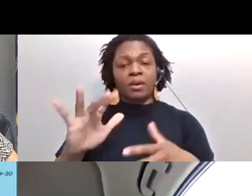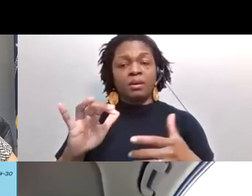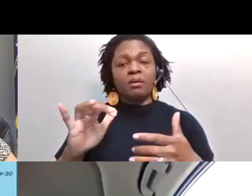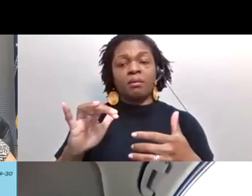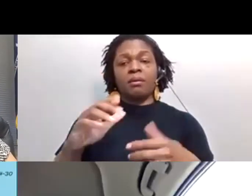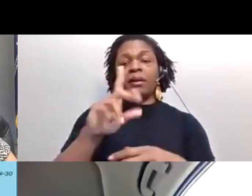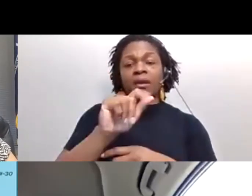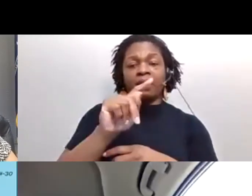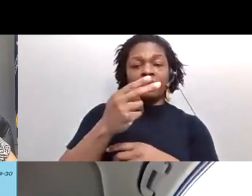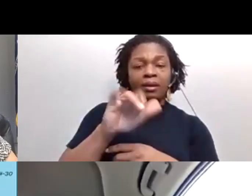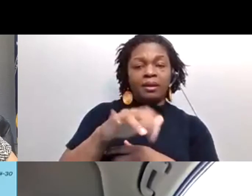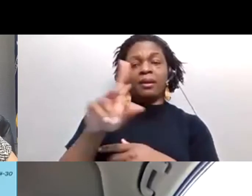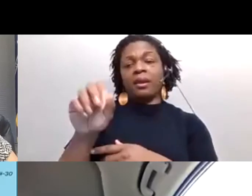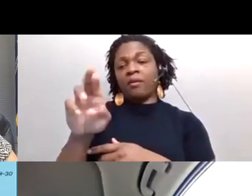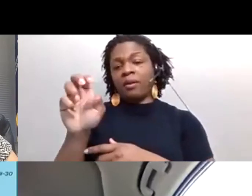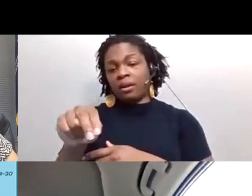both stated.